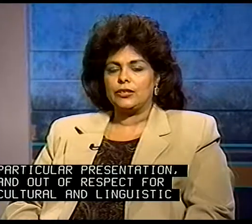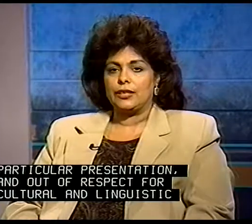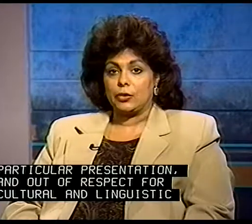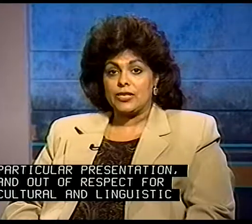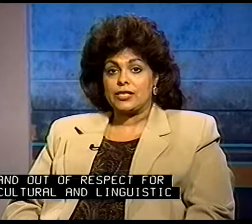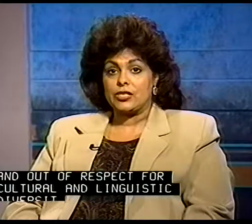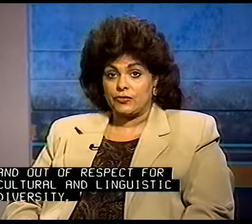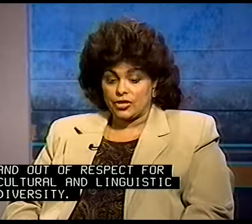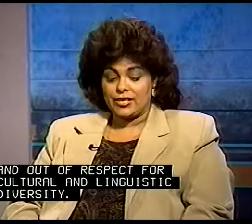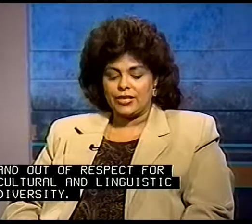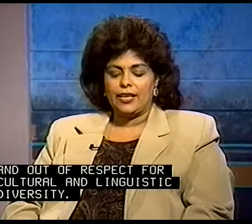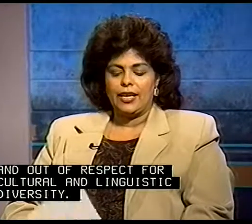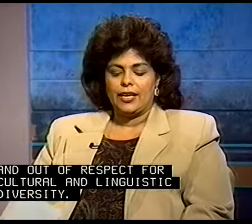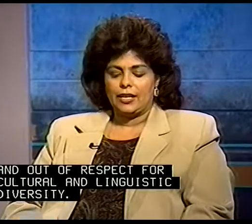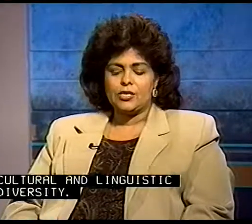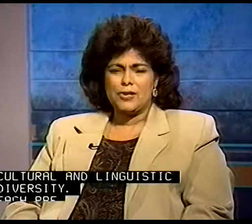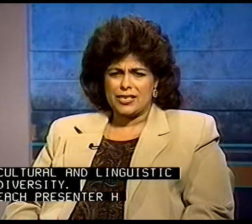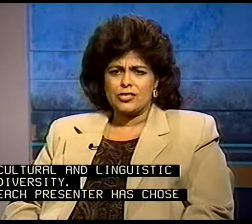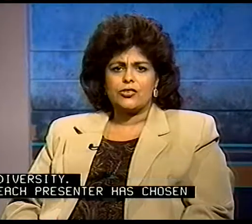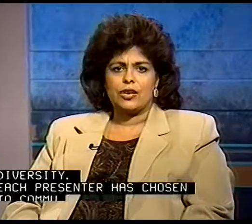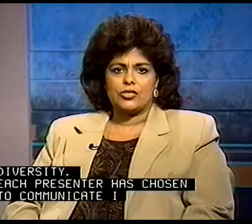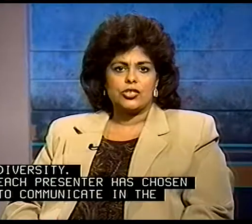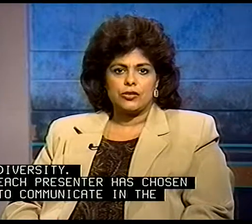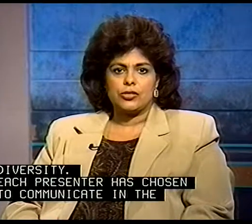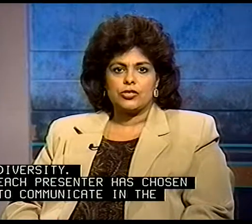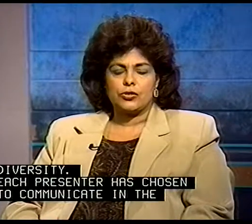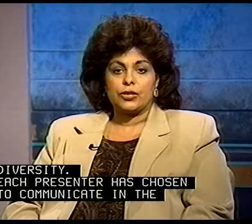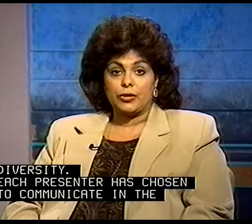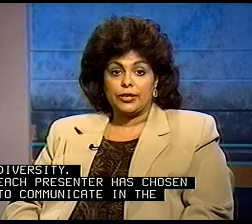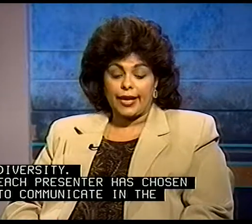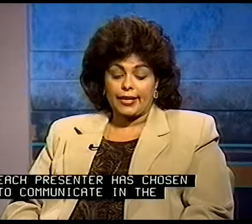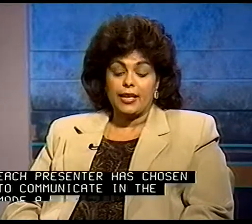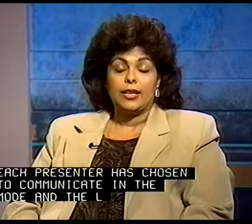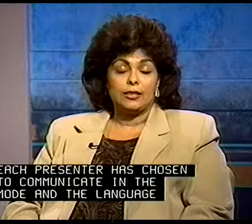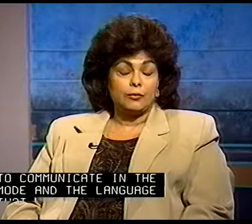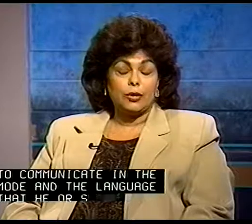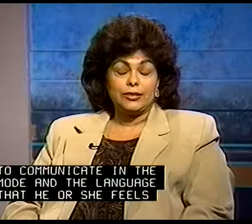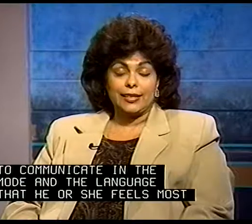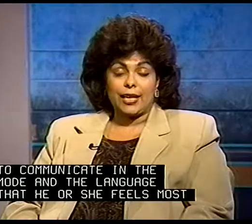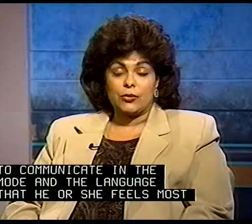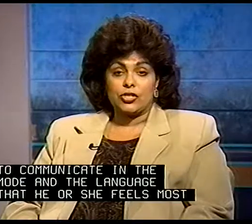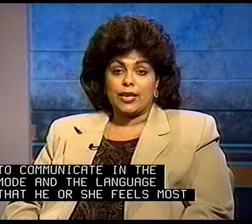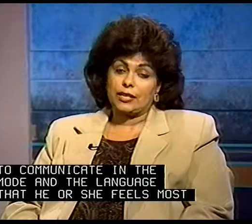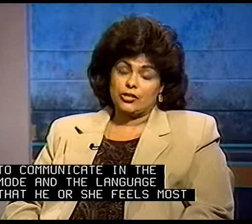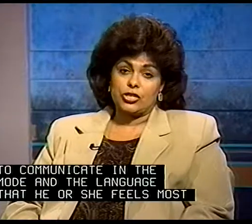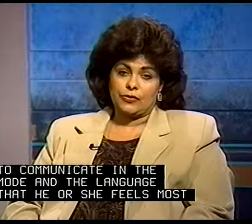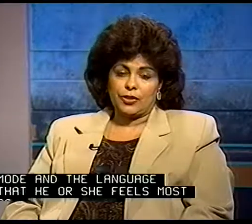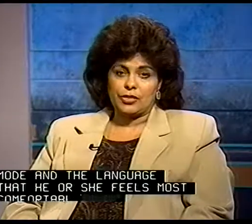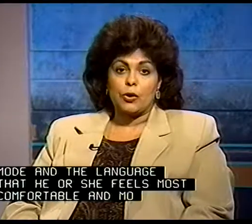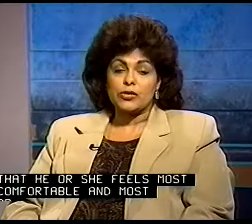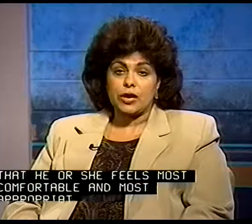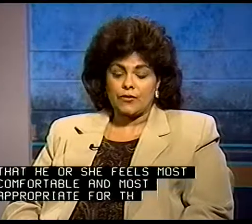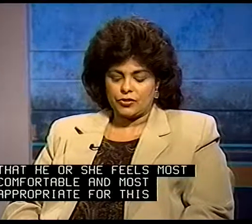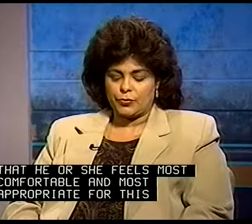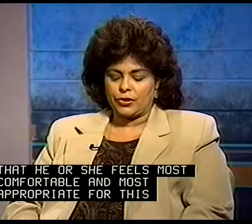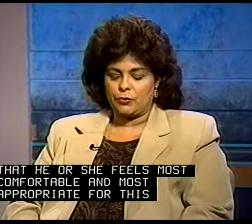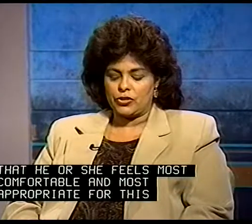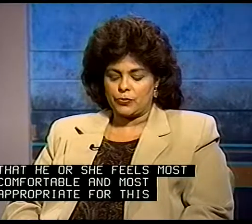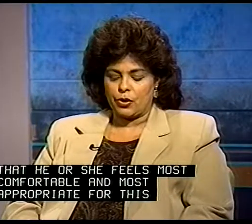and linguistic diversity, each presenter has chosen to communicate in the mode and the language that he or she feels most comfortable and most